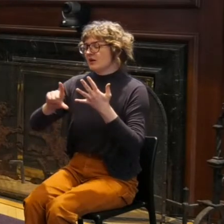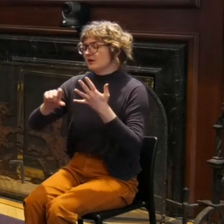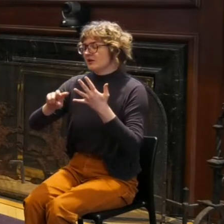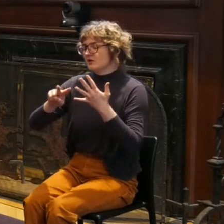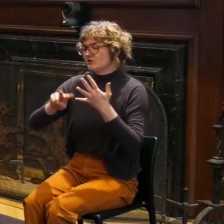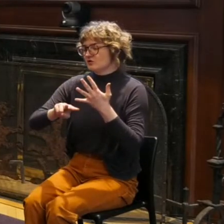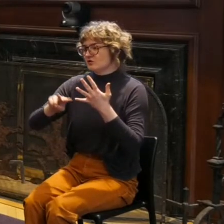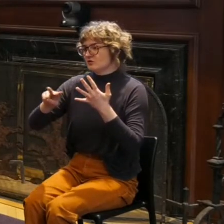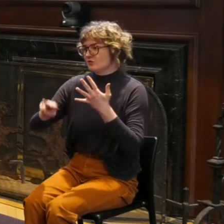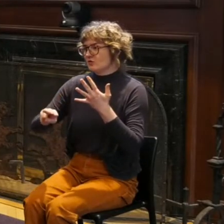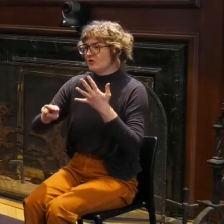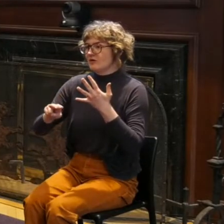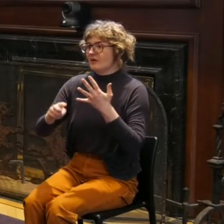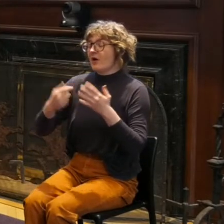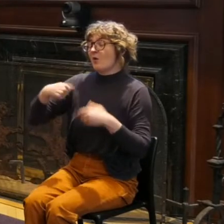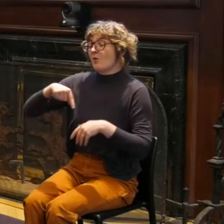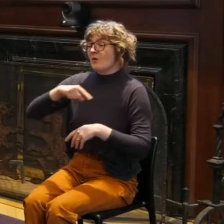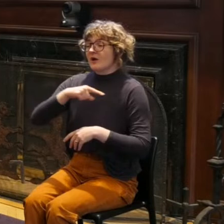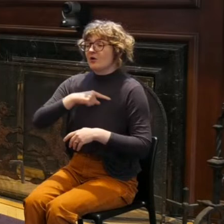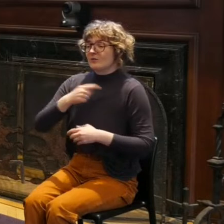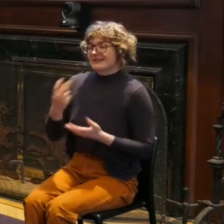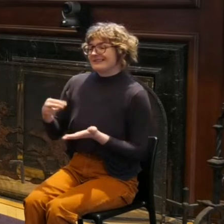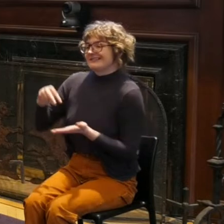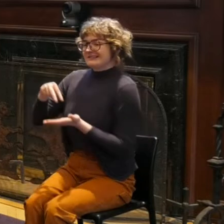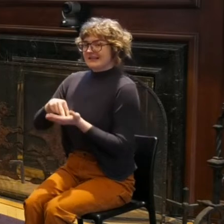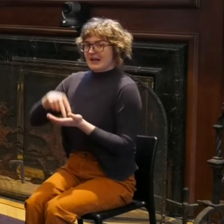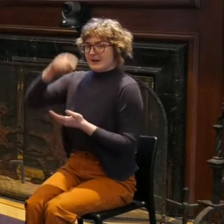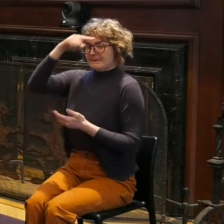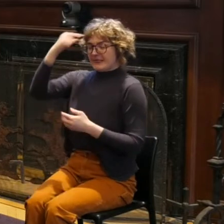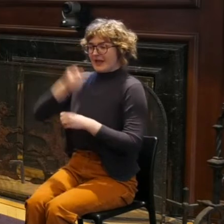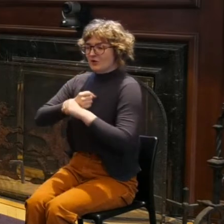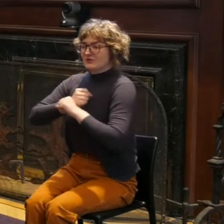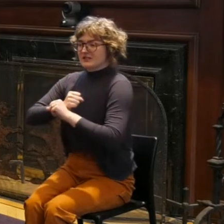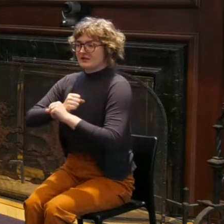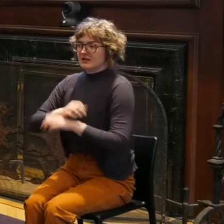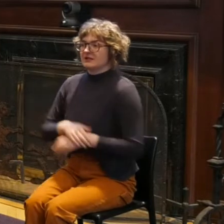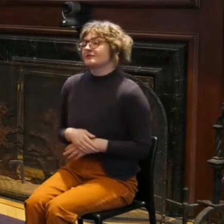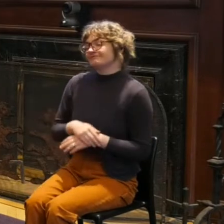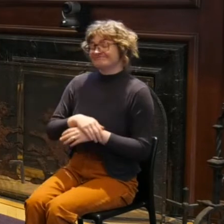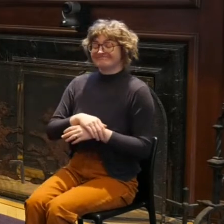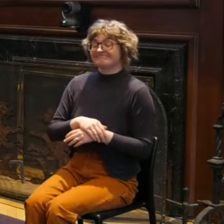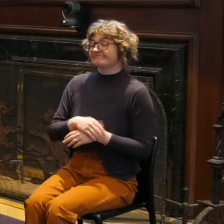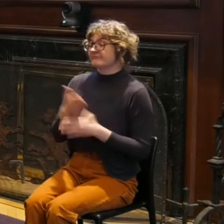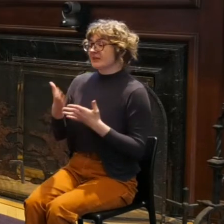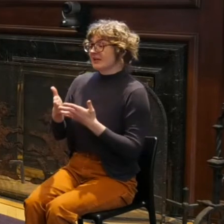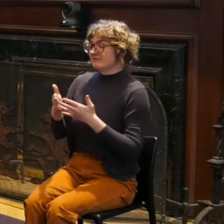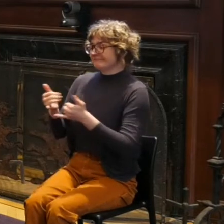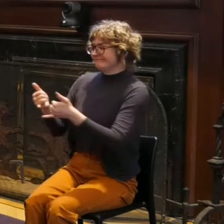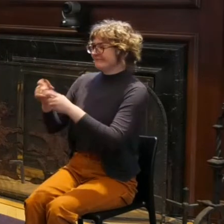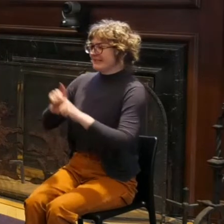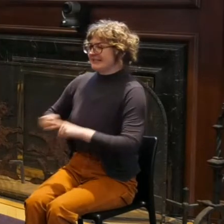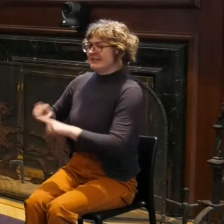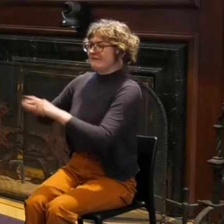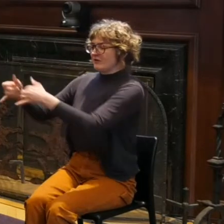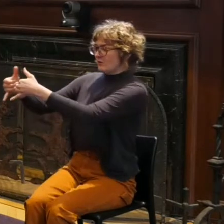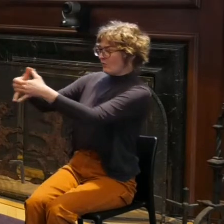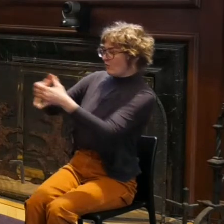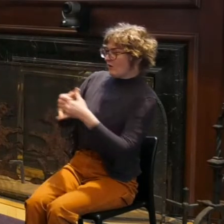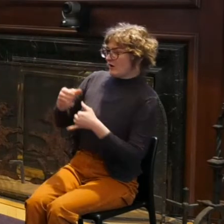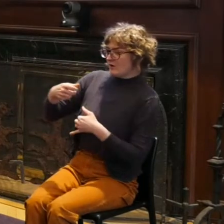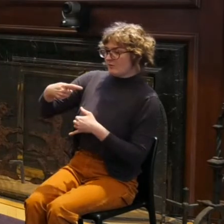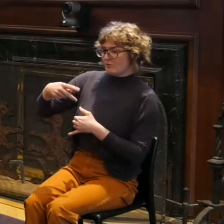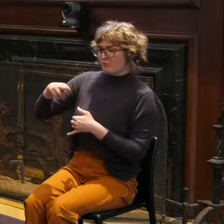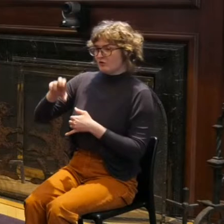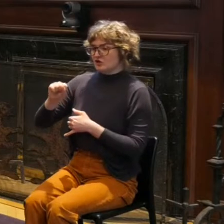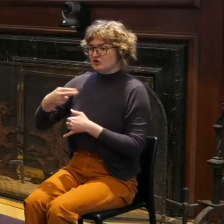anthology, Where We Stand, Poems of Black Resilience. He has received multiple Pushcart Prize nominations